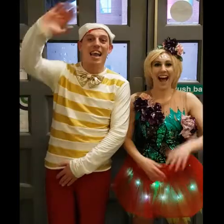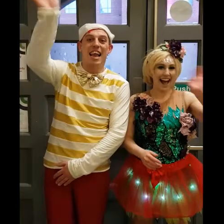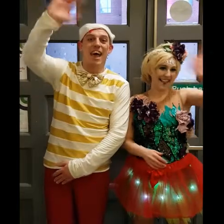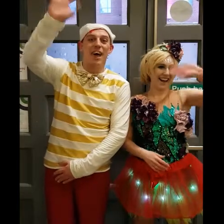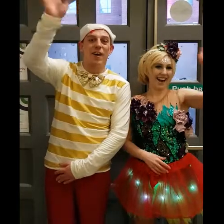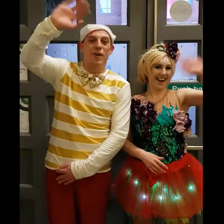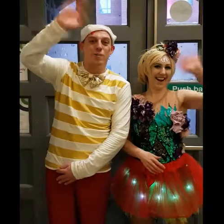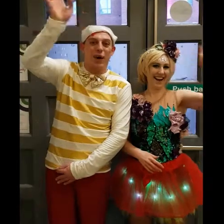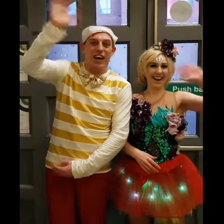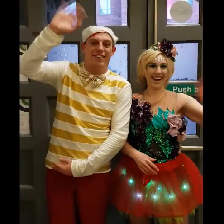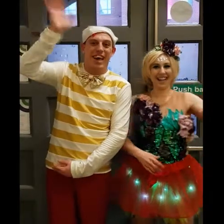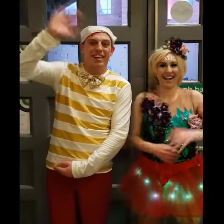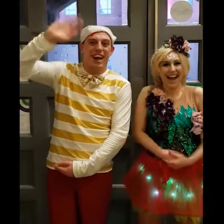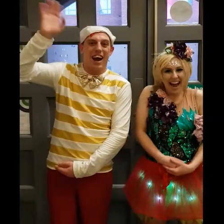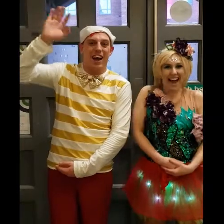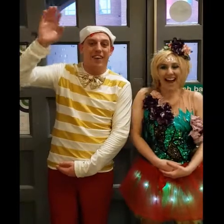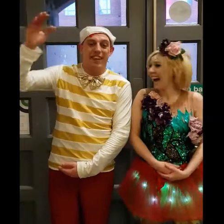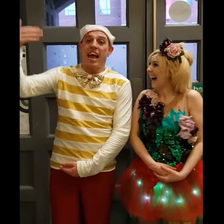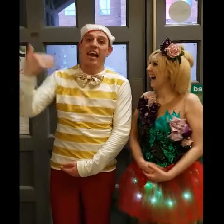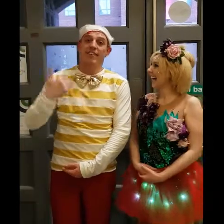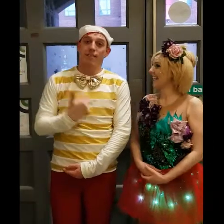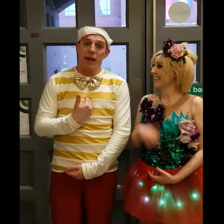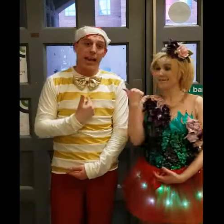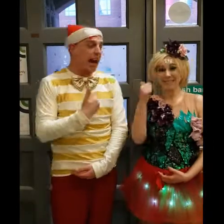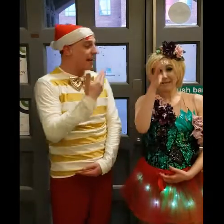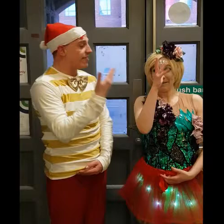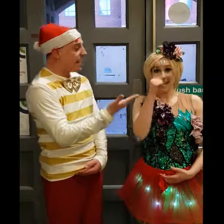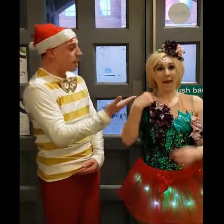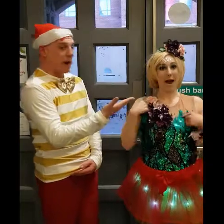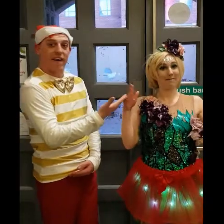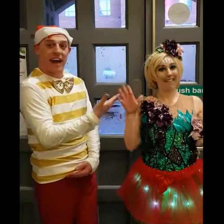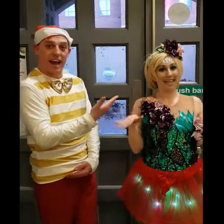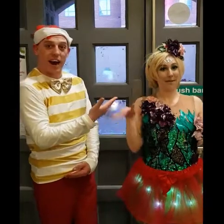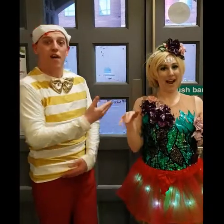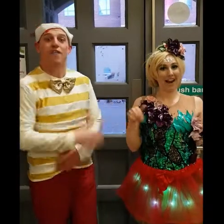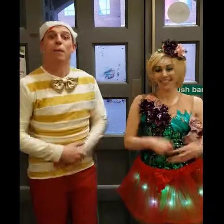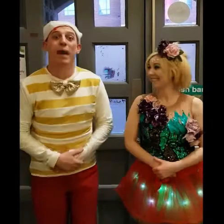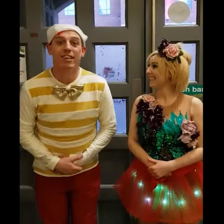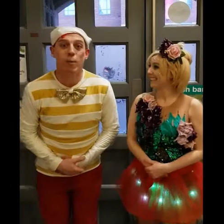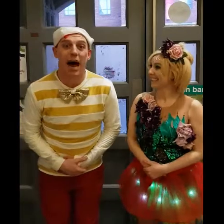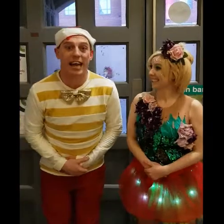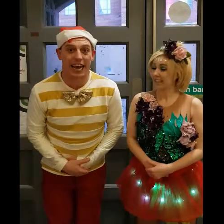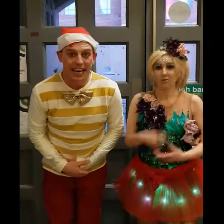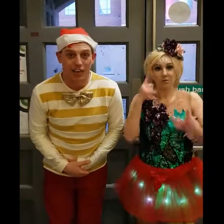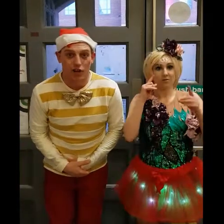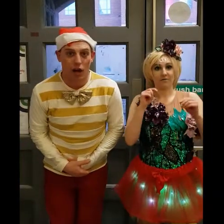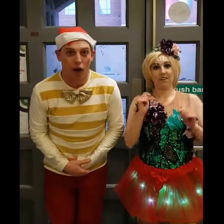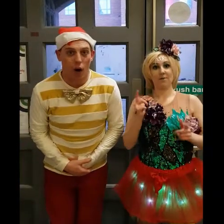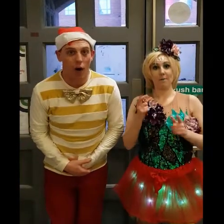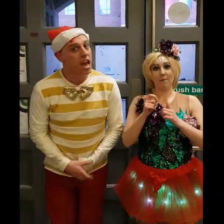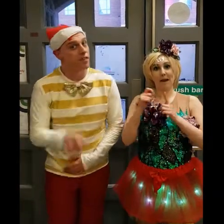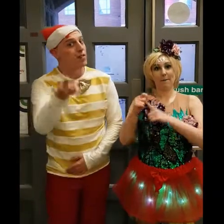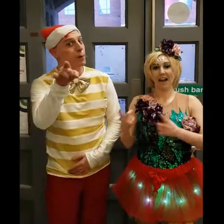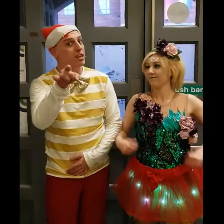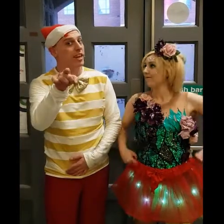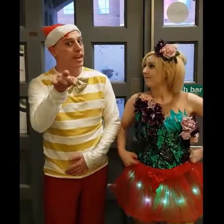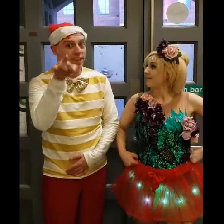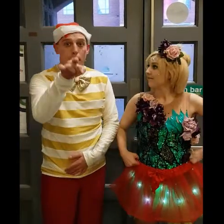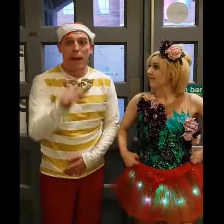Hello, boys and girls! It's Smee and Tinkerbell here from Peter Pan at Lincolnville Hall. If you haven't got your tickets, make